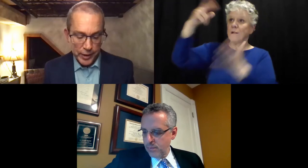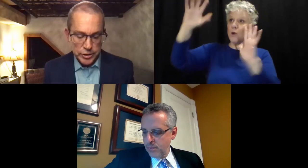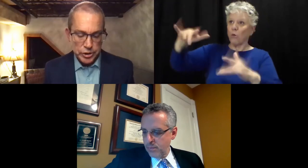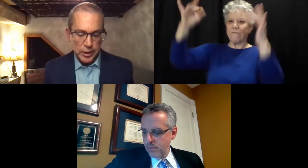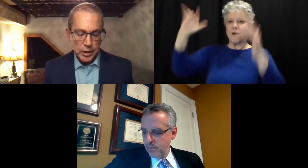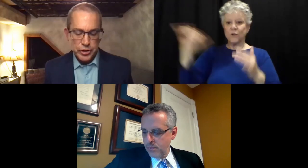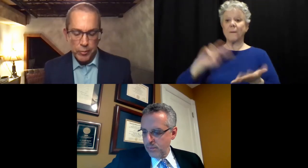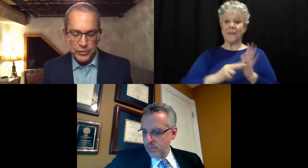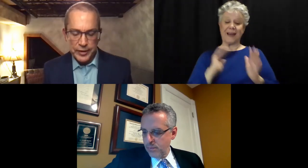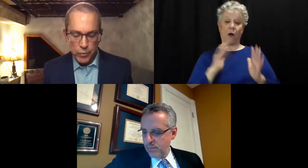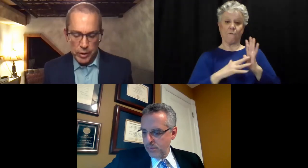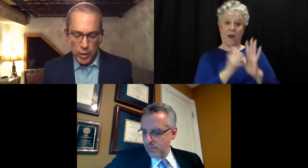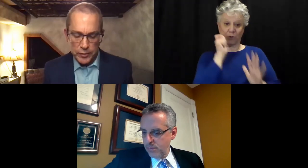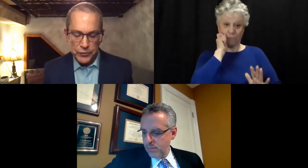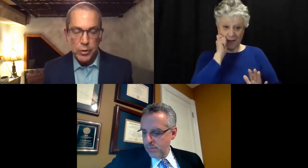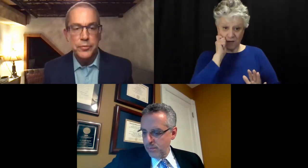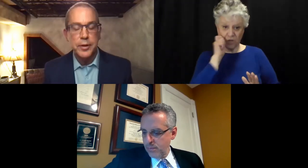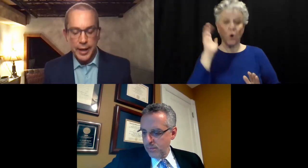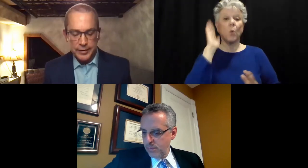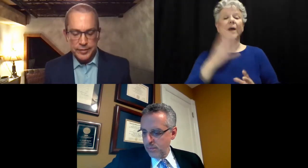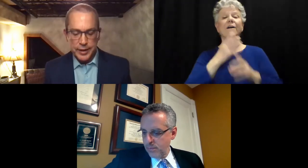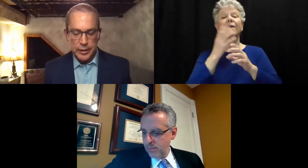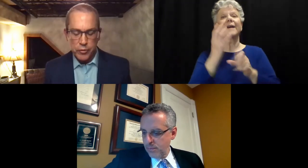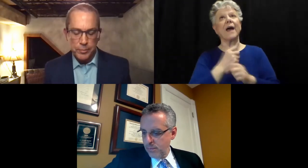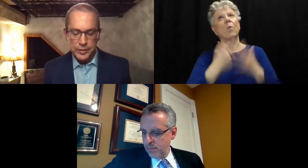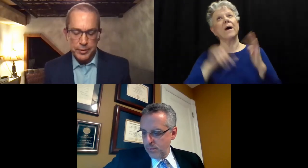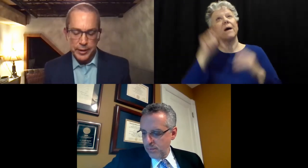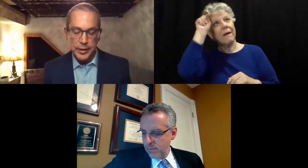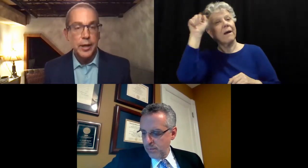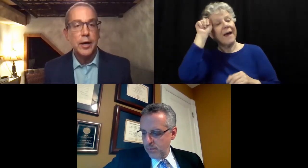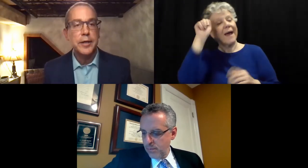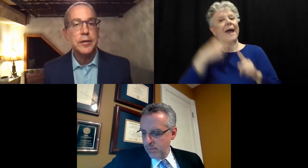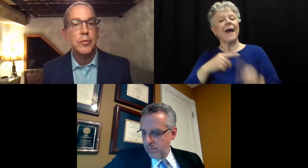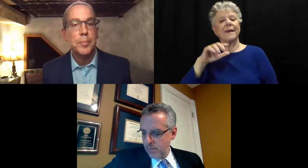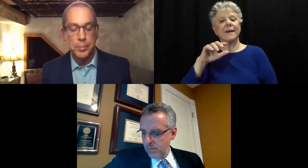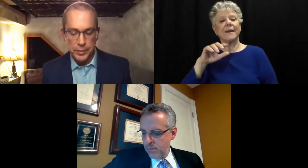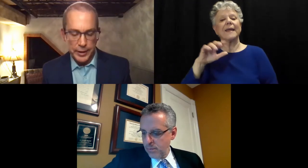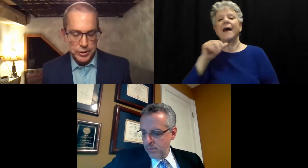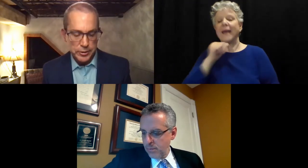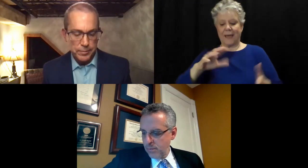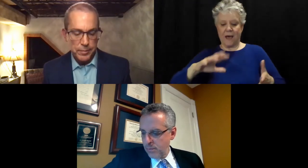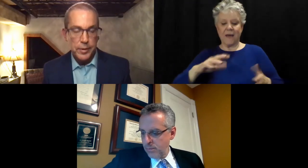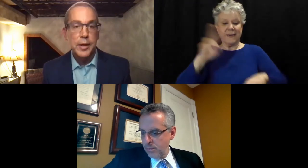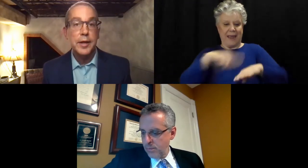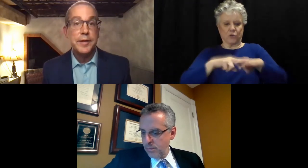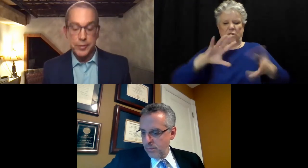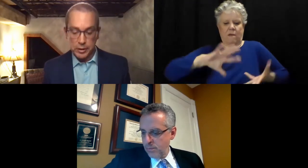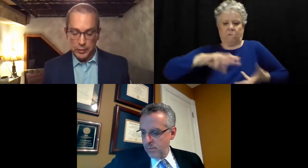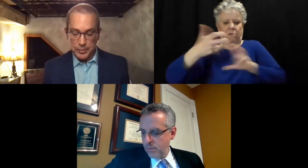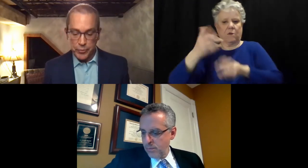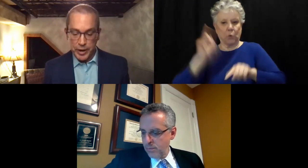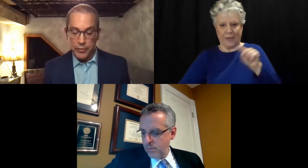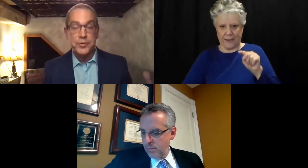fragile flesh shall receive what Aquinas terms an esse incorruptibile, an incorruptible nature. Indeed,